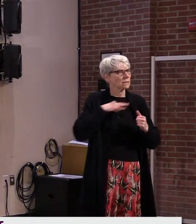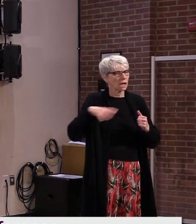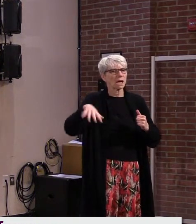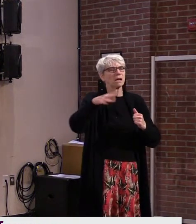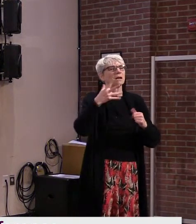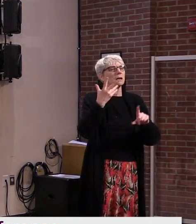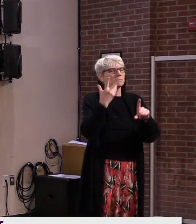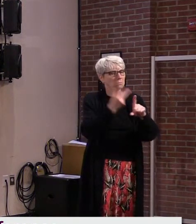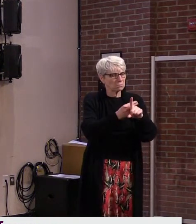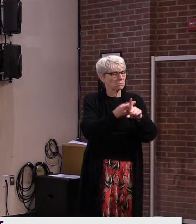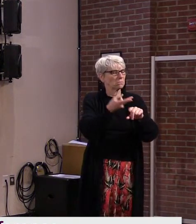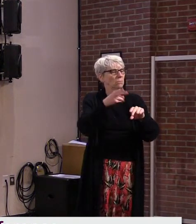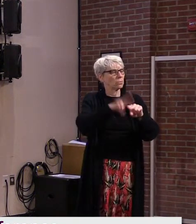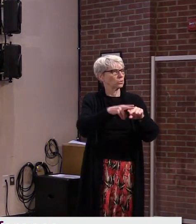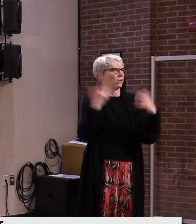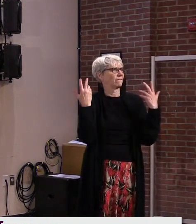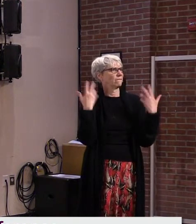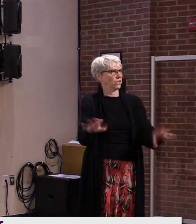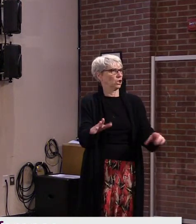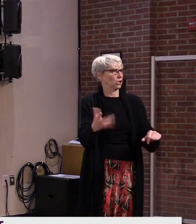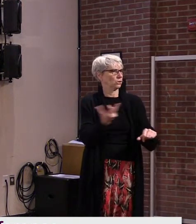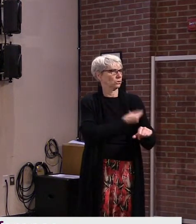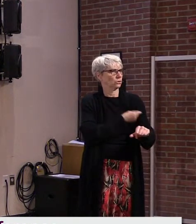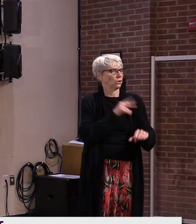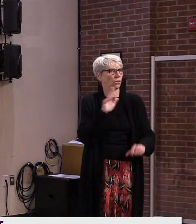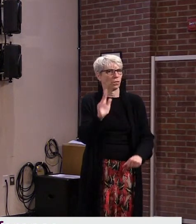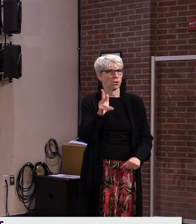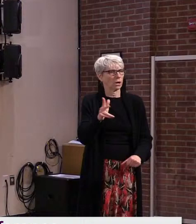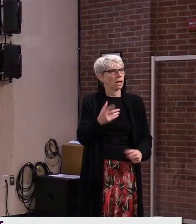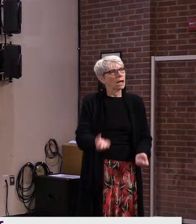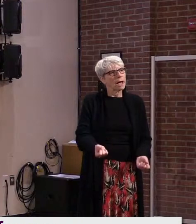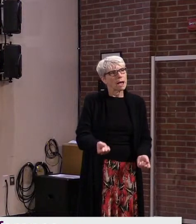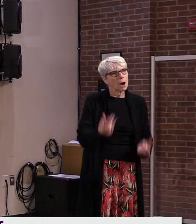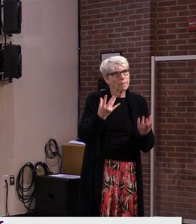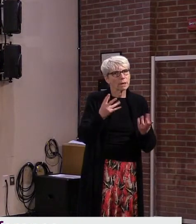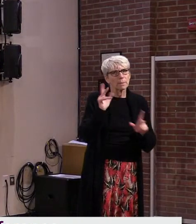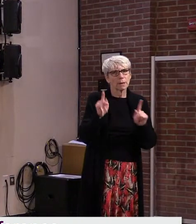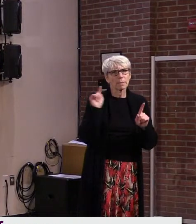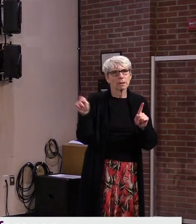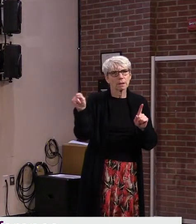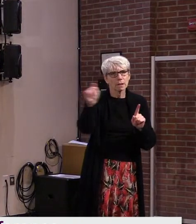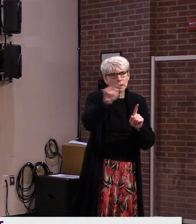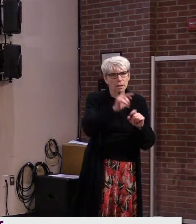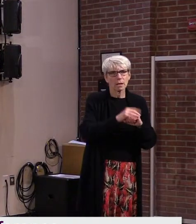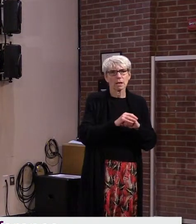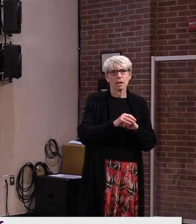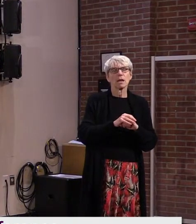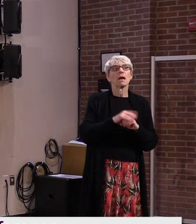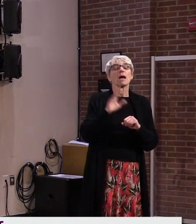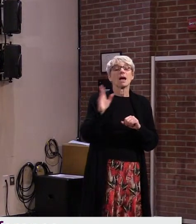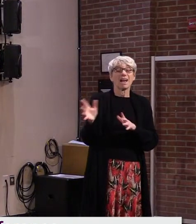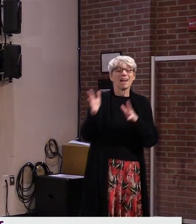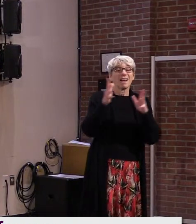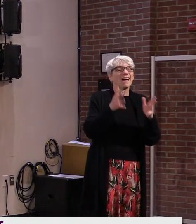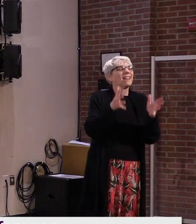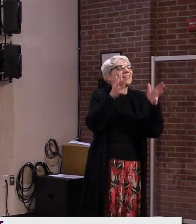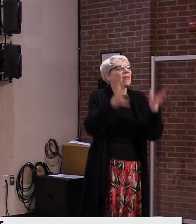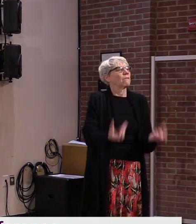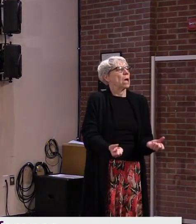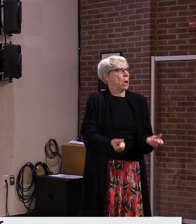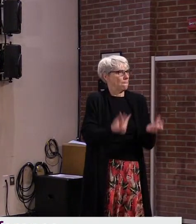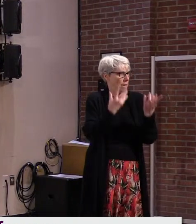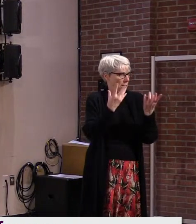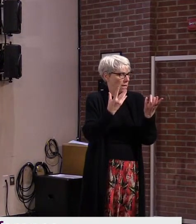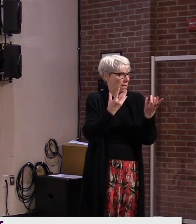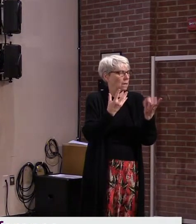third Pfizer shot so far? How many total do you estimate will need one, and how long do you think it'll take